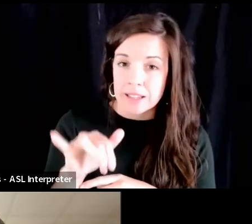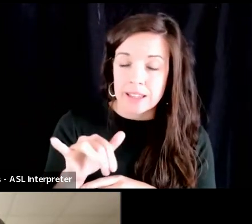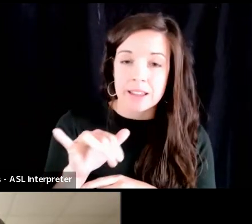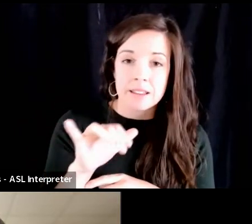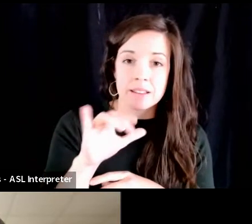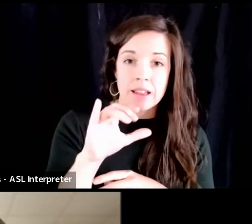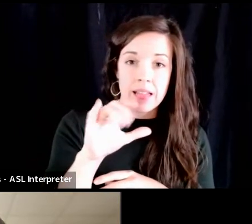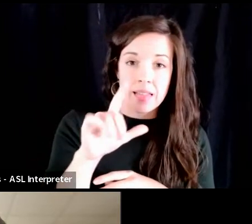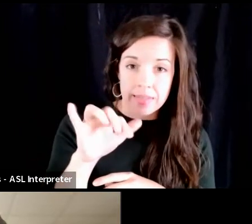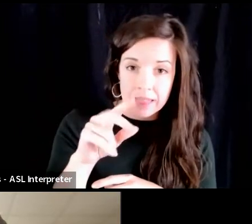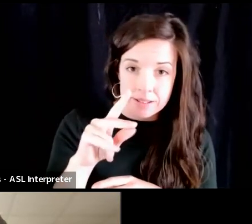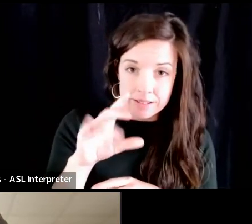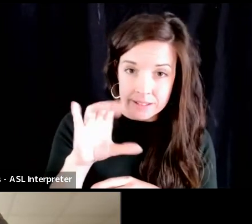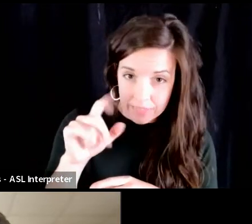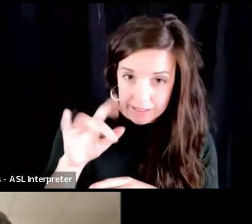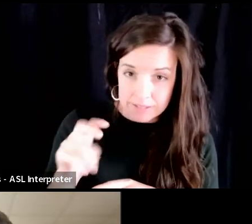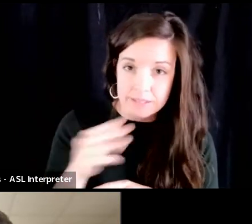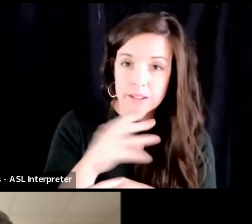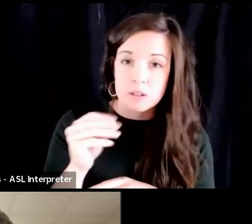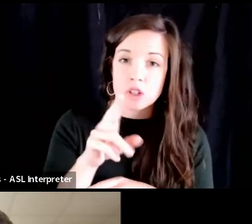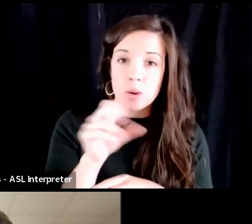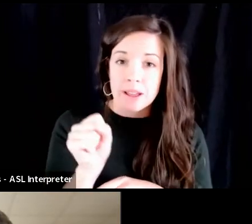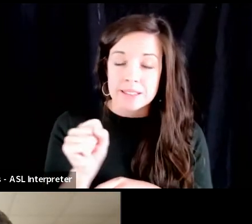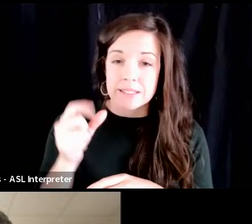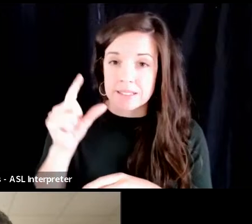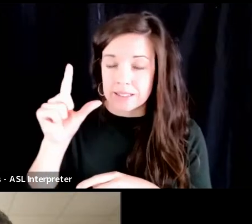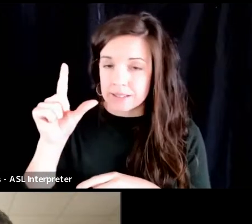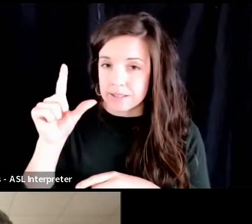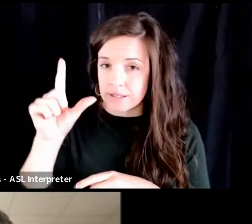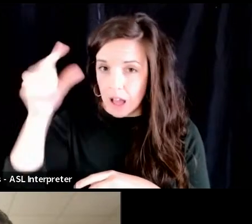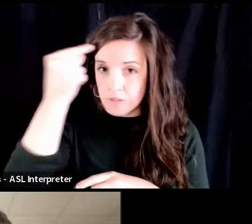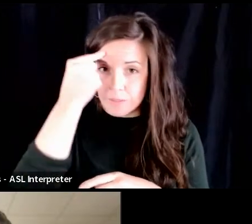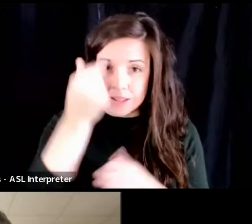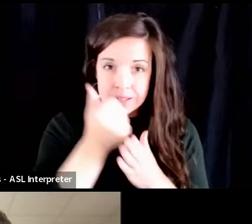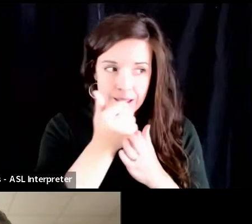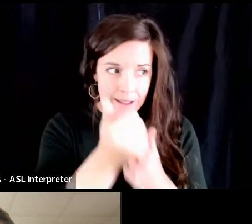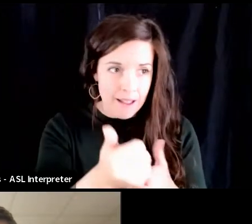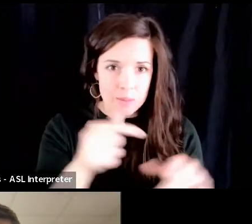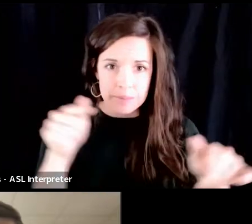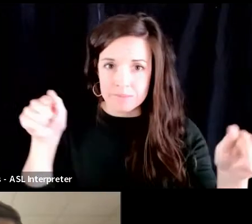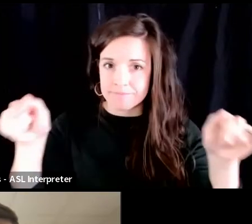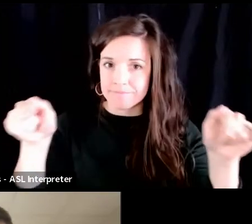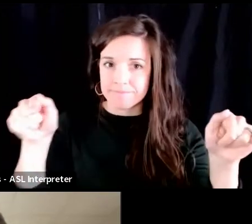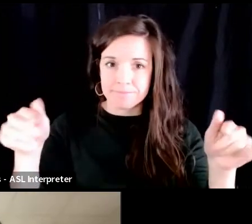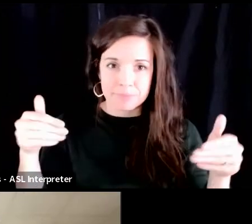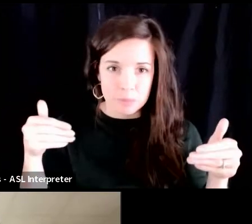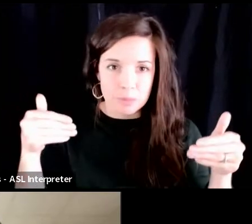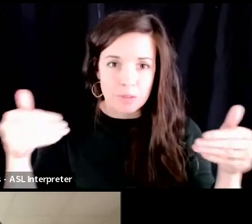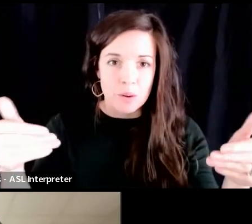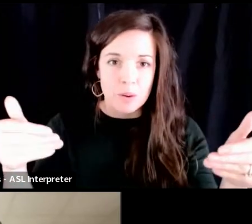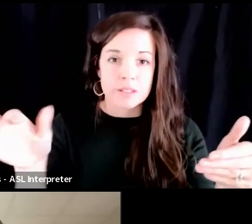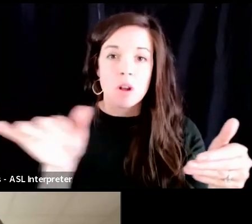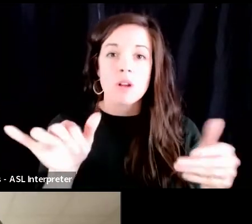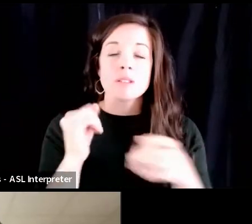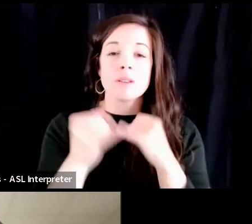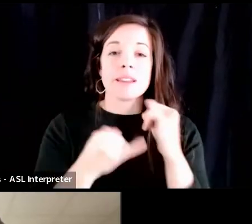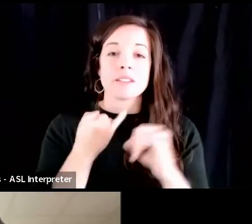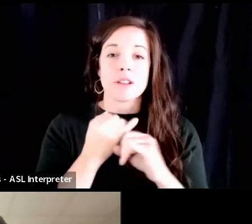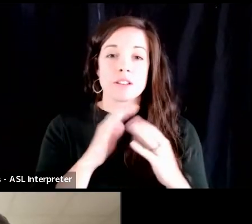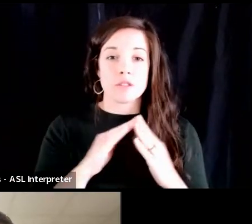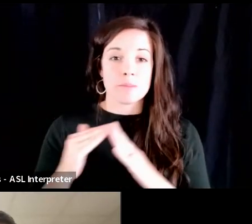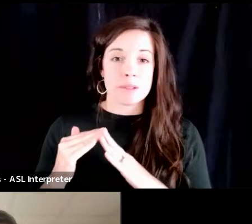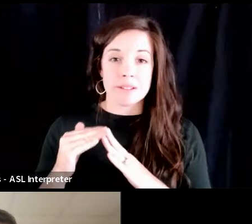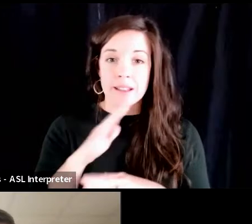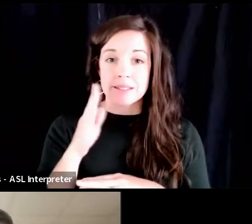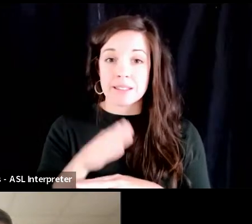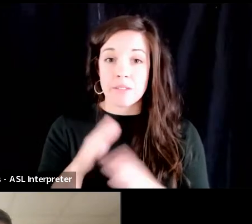from the US government to help the parties move forward. It's also the international community has never